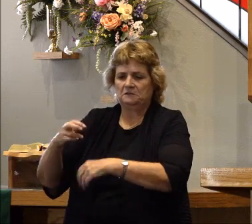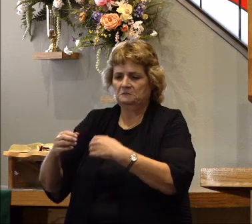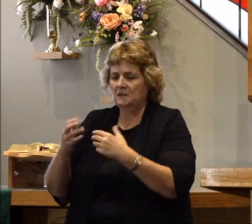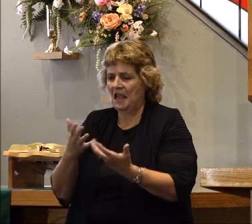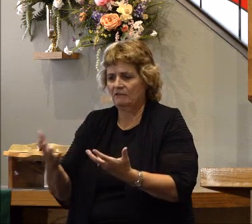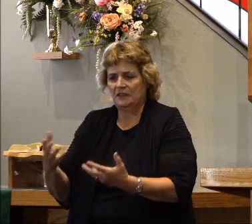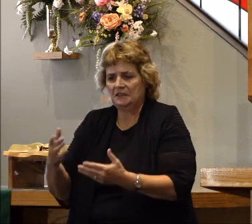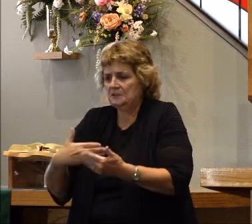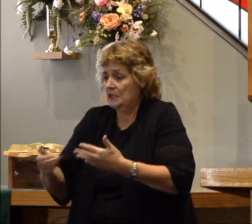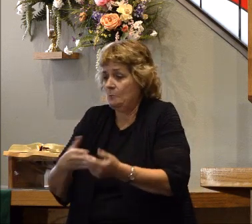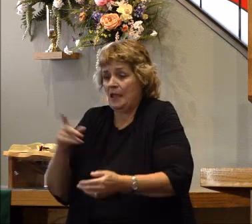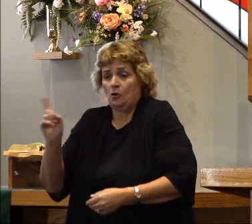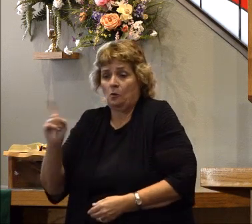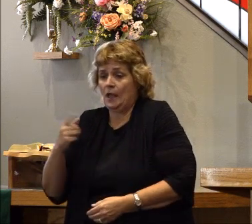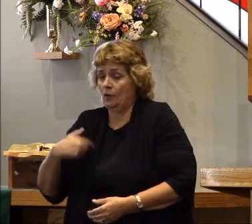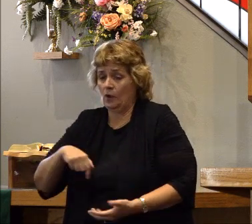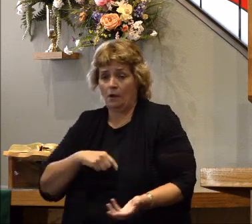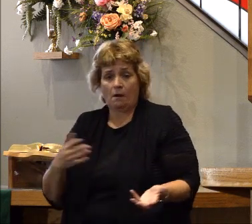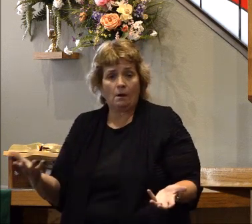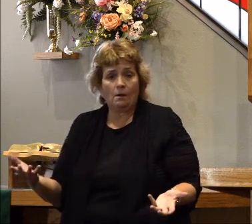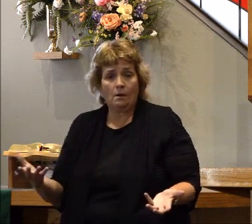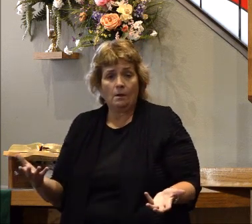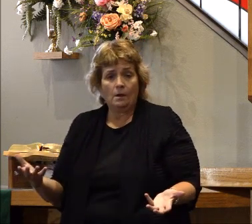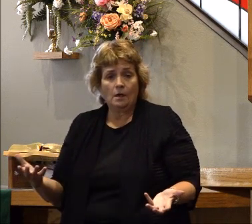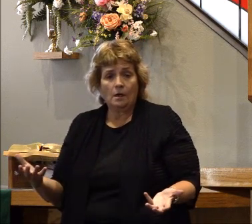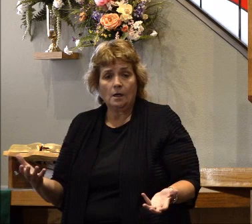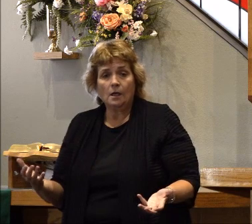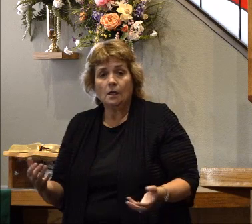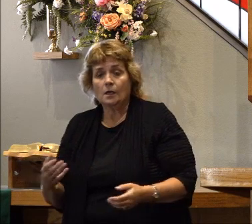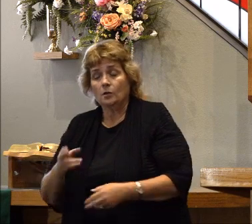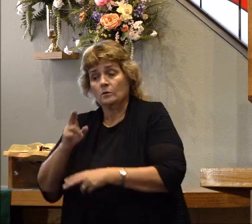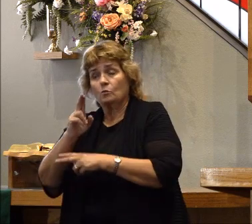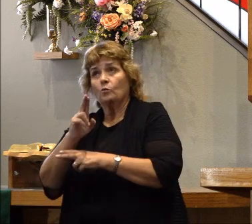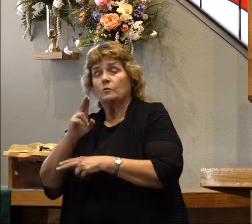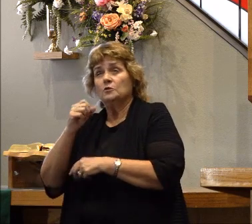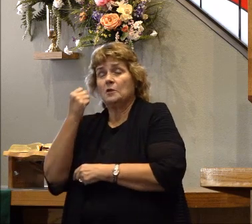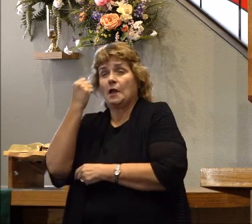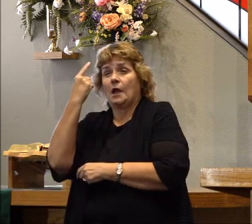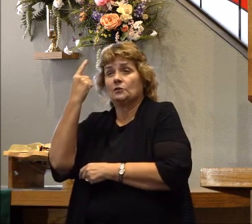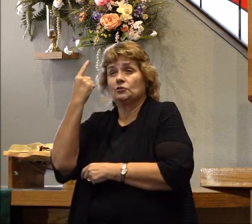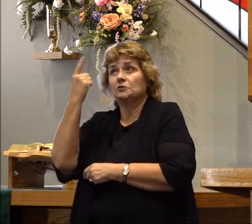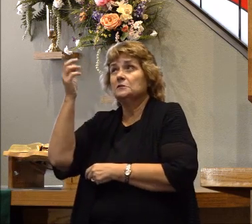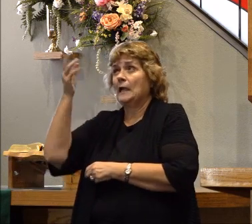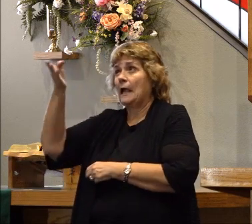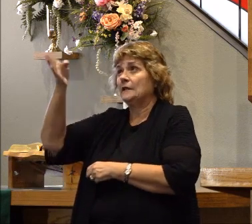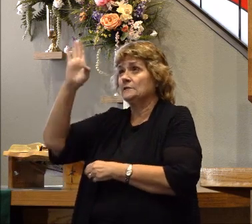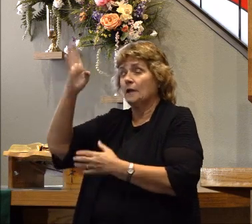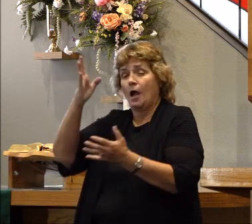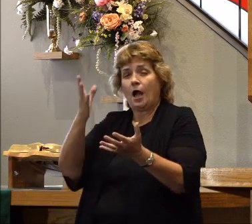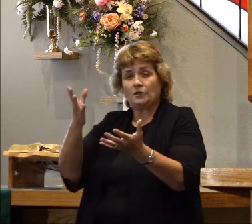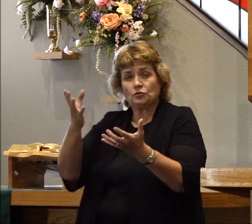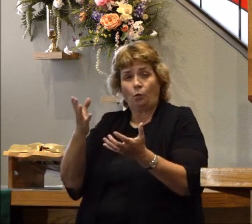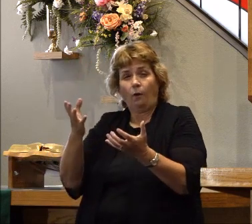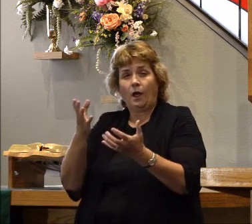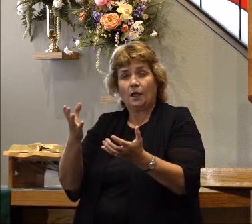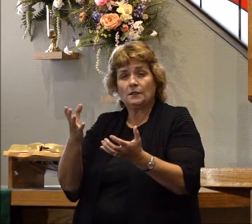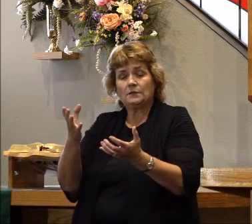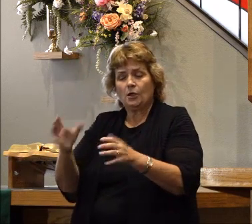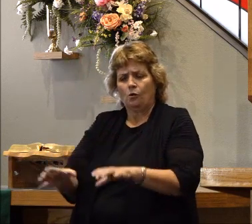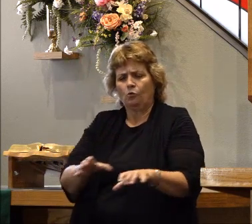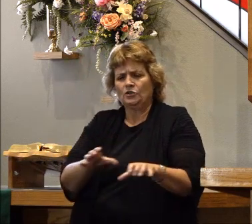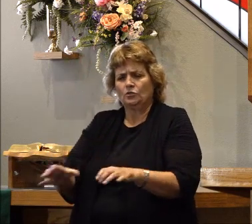we are. As we engage this theology of the cross, we do so with the full knowledge